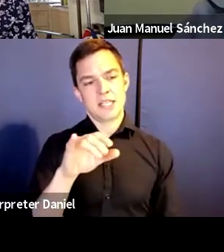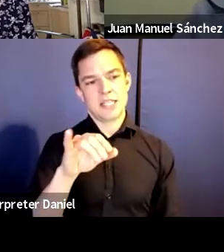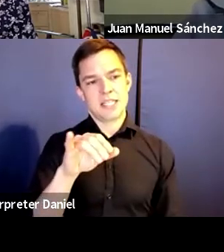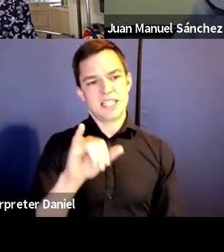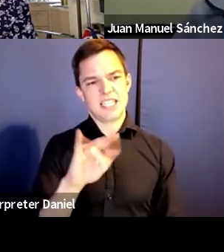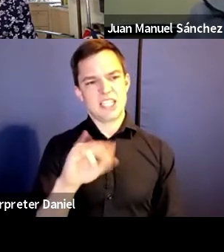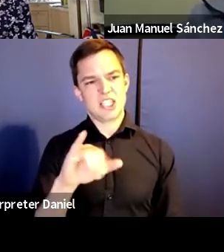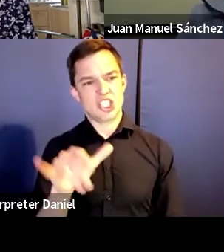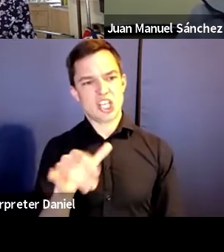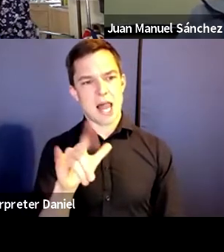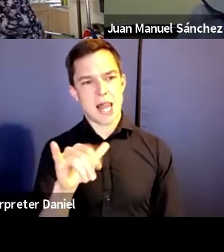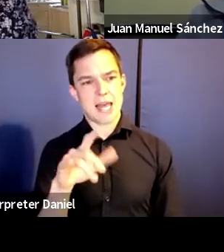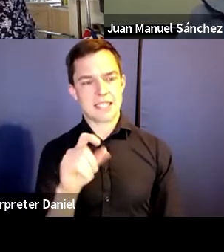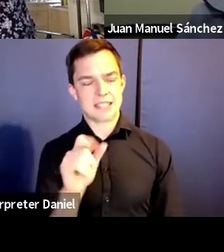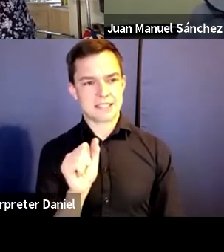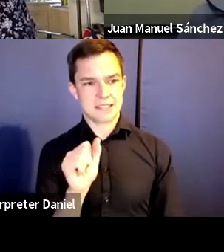a lot of hills,